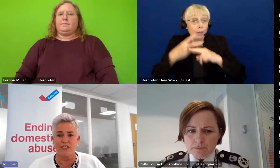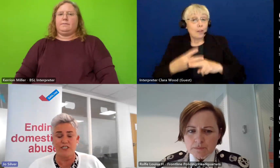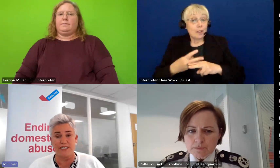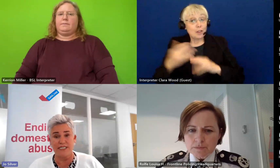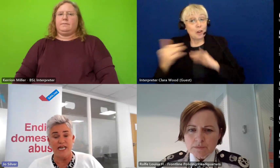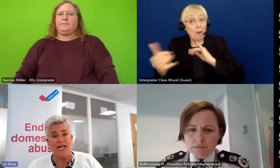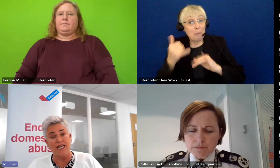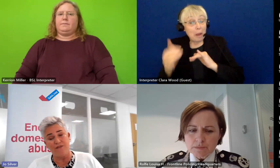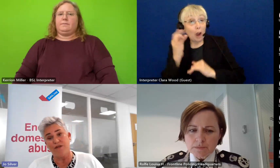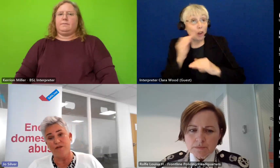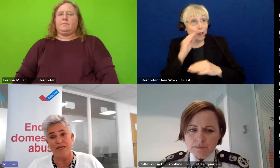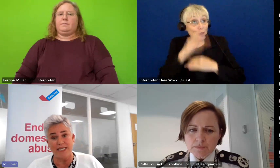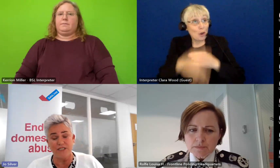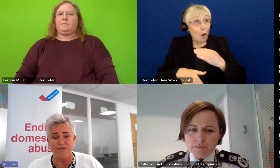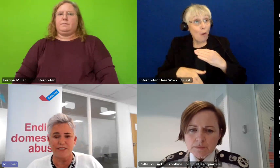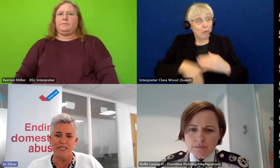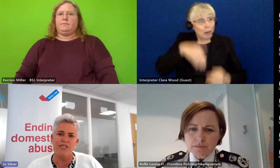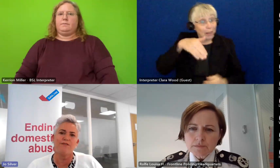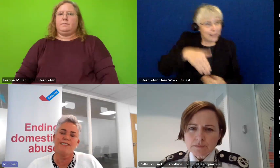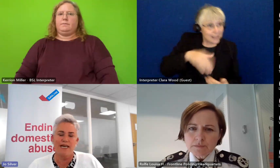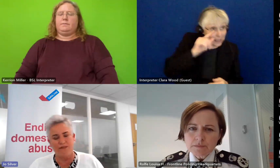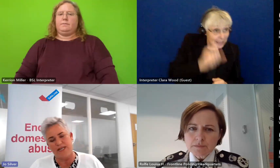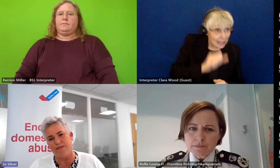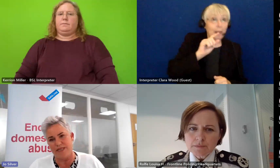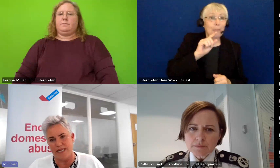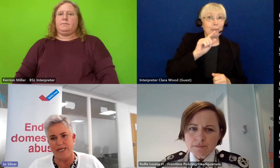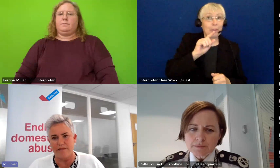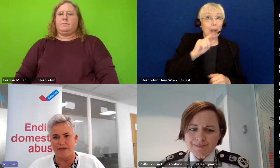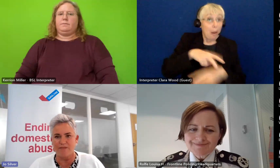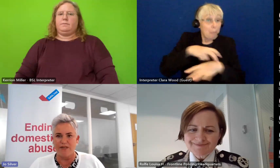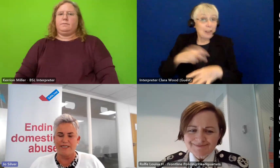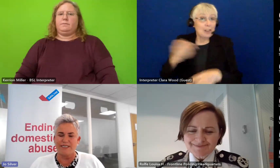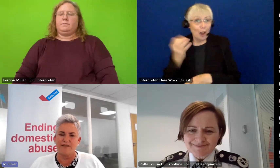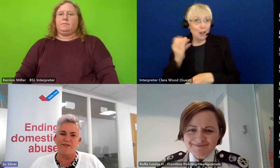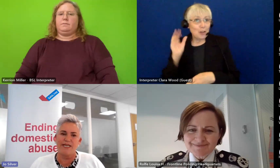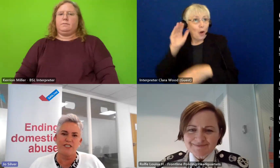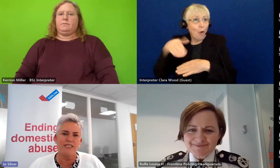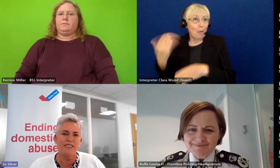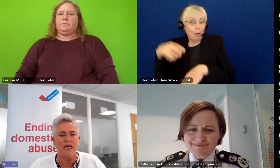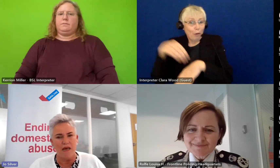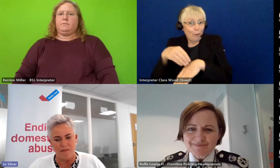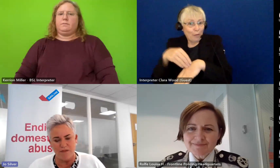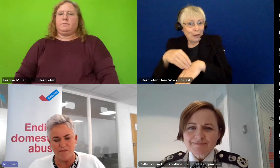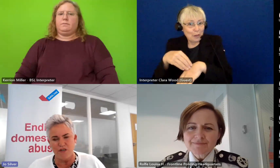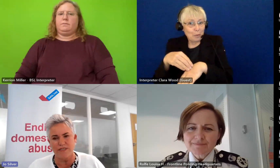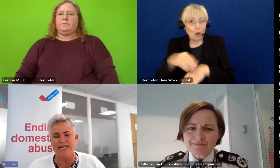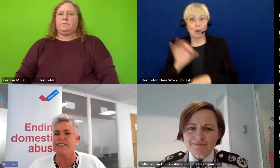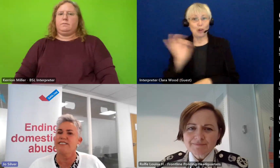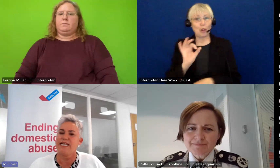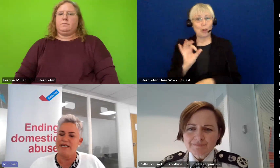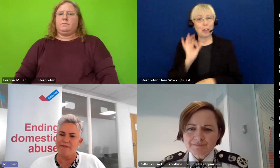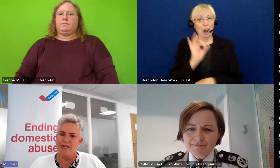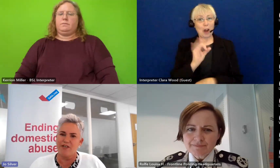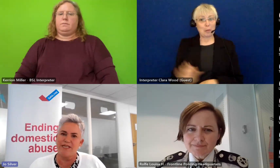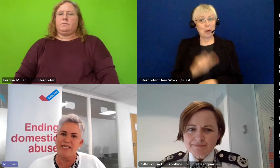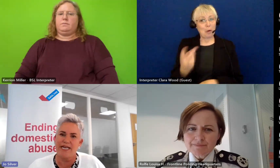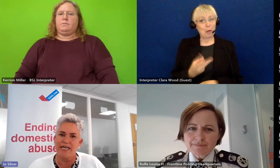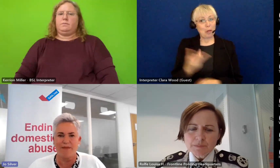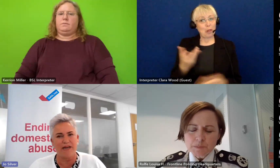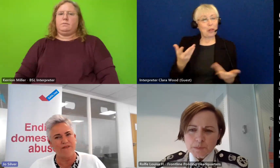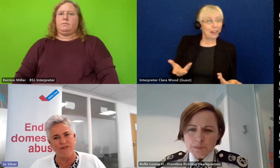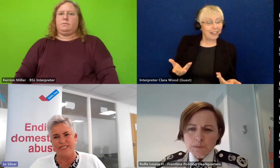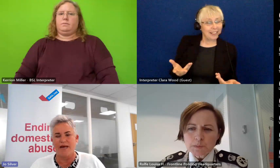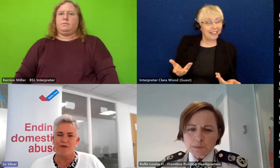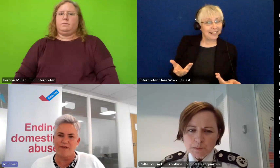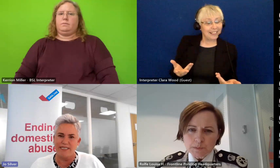previous convictions. And if you were a police officer, you would definitely be thinking about previous convictions, but not necessarily might you be